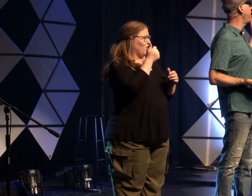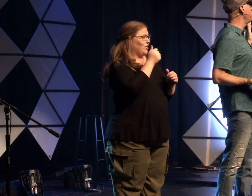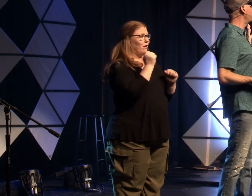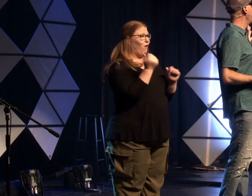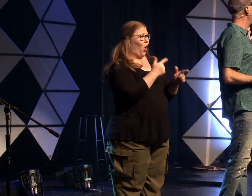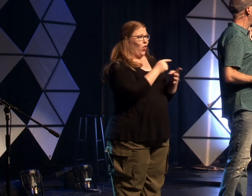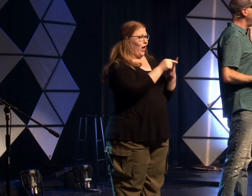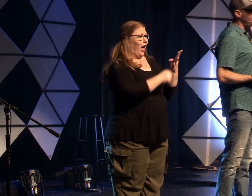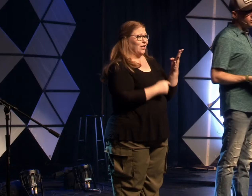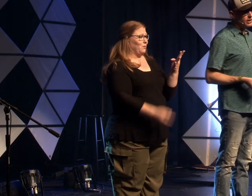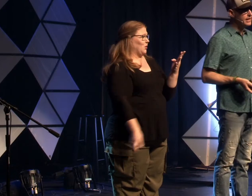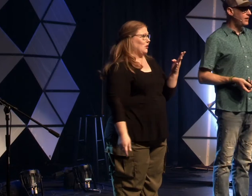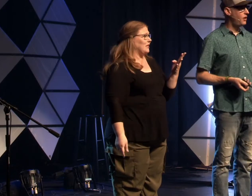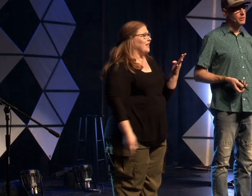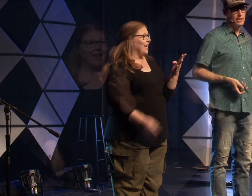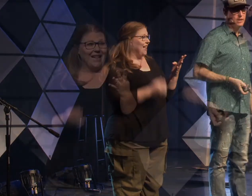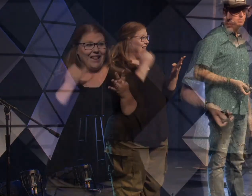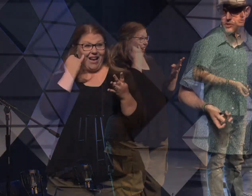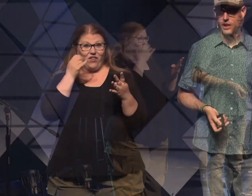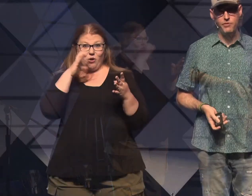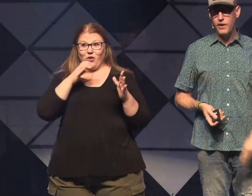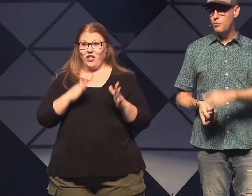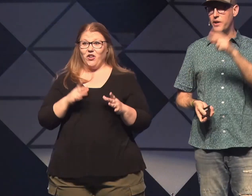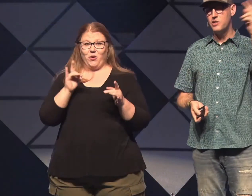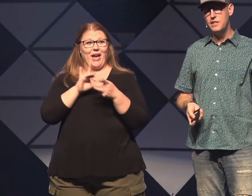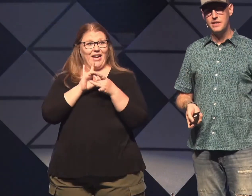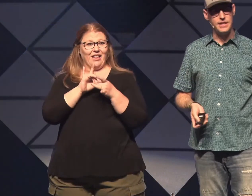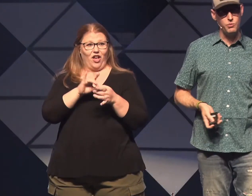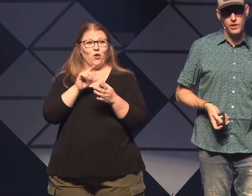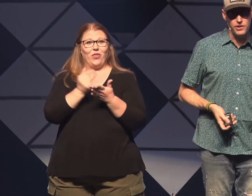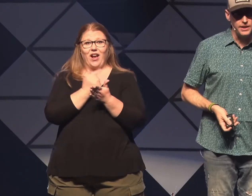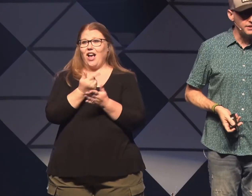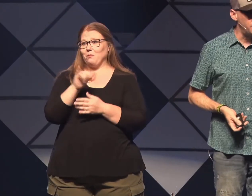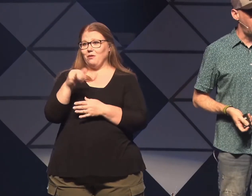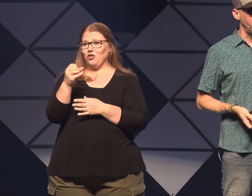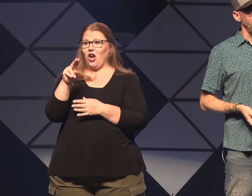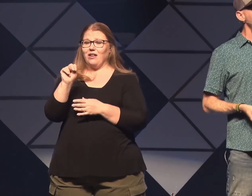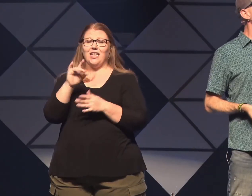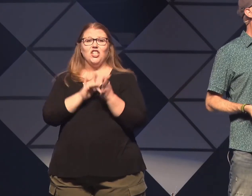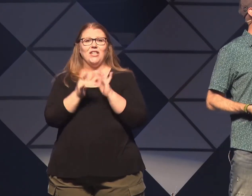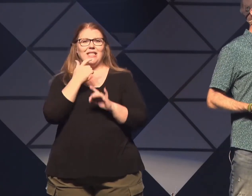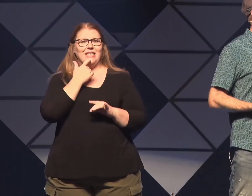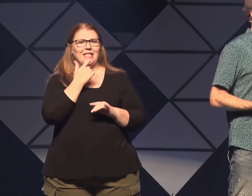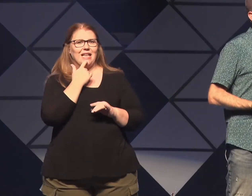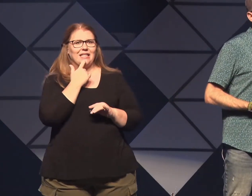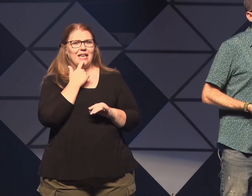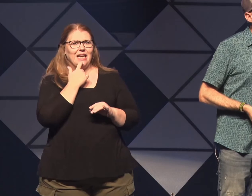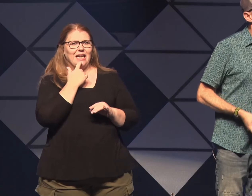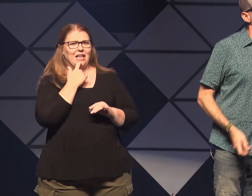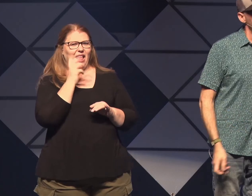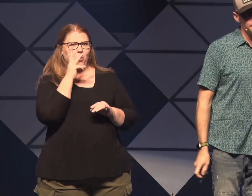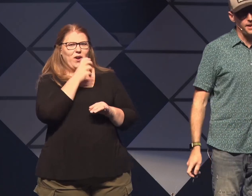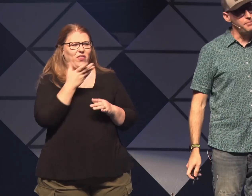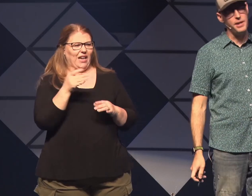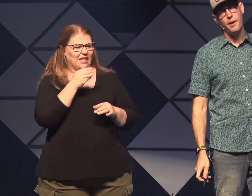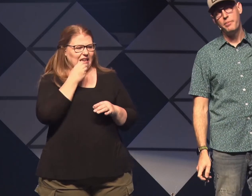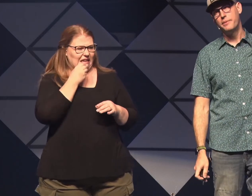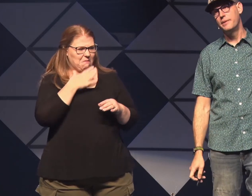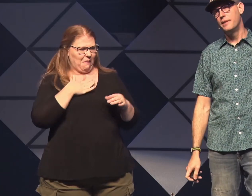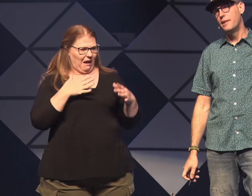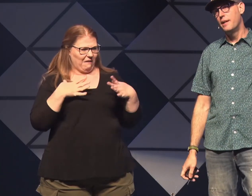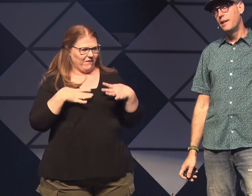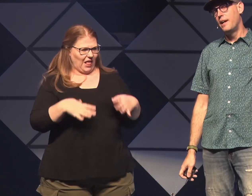you're a stranger, then you can get along with the Gospel of John. Very weird. Jesus says weird things in John, like eat my flesh and drink my blood. Like, sign me